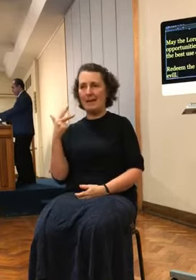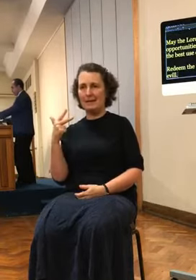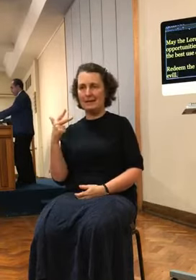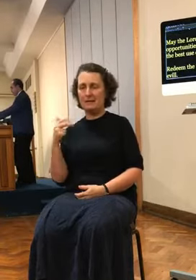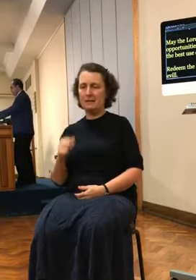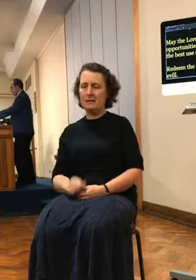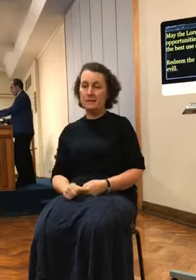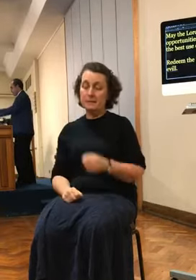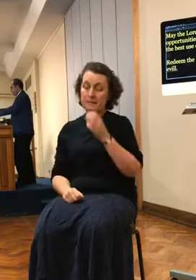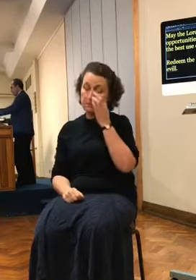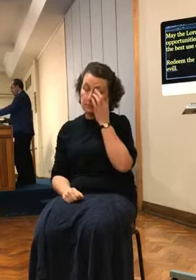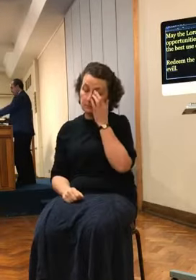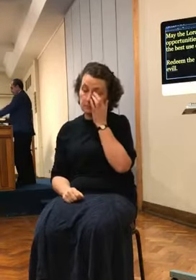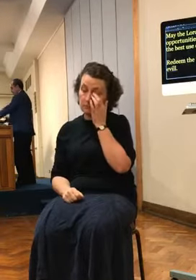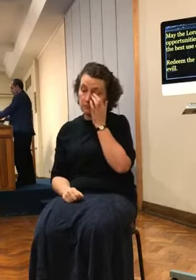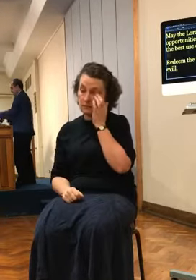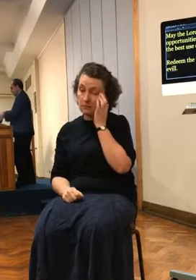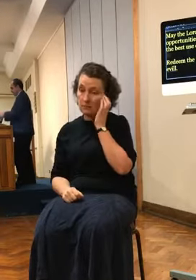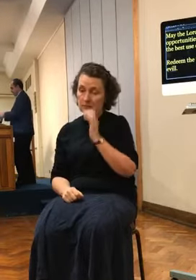608. Hymn number